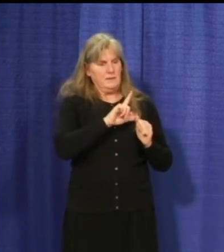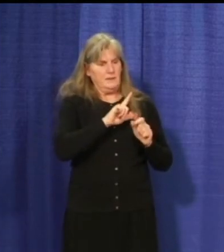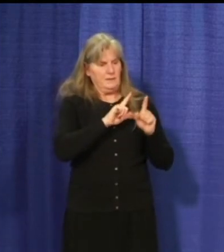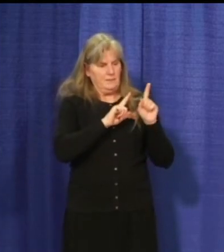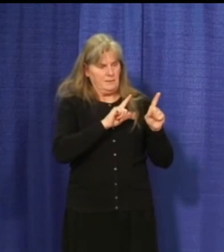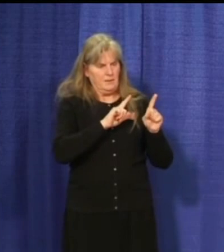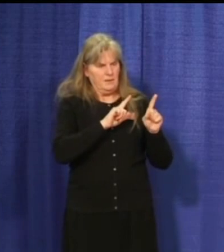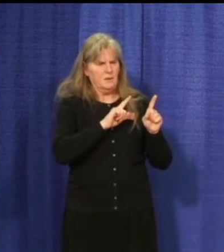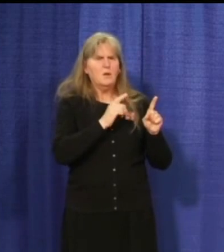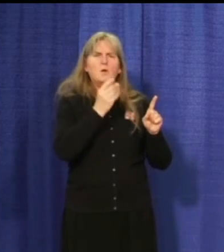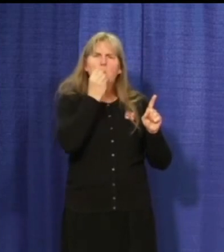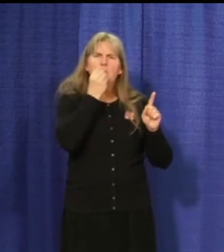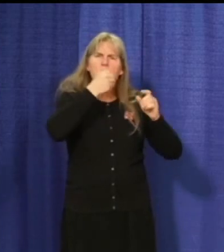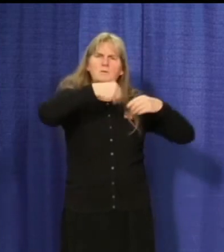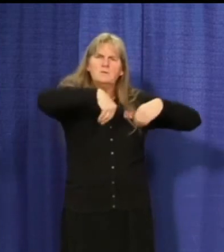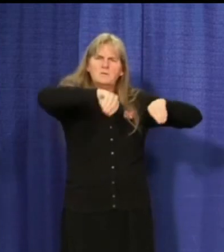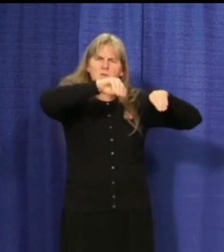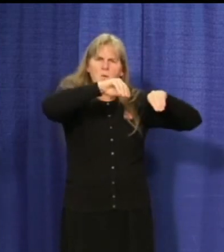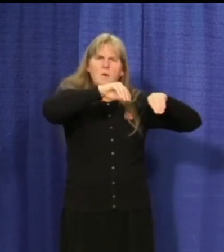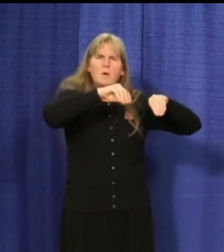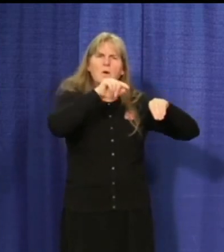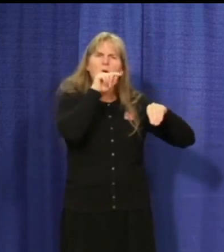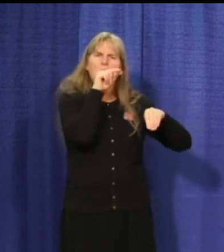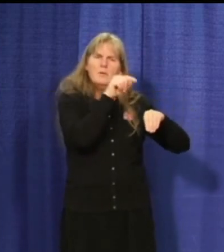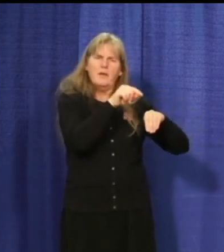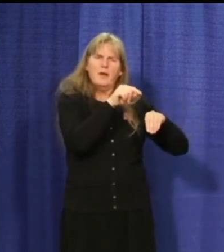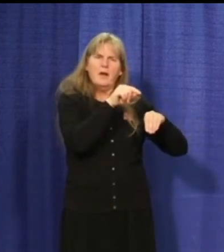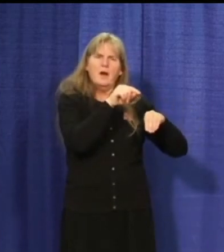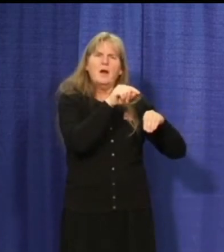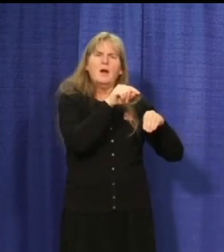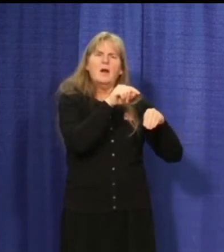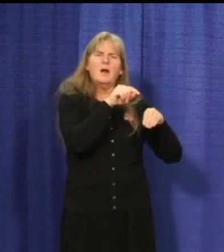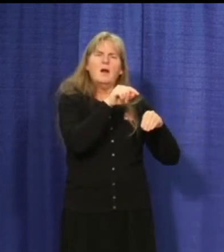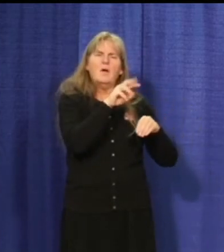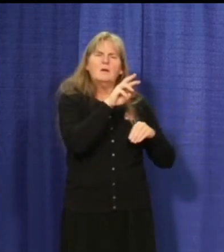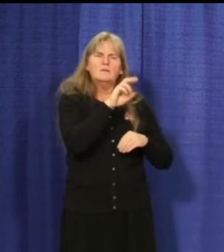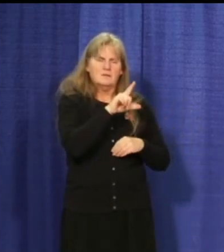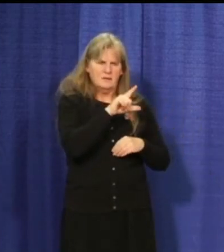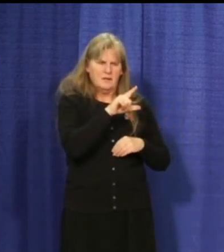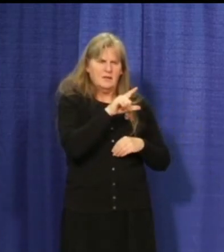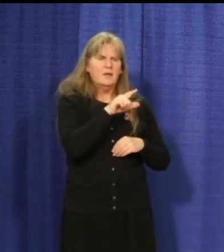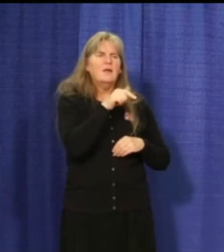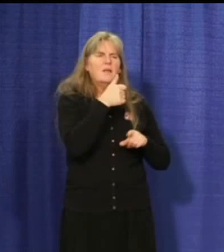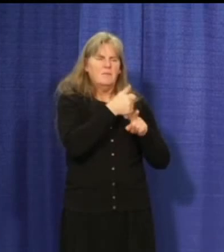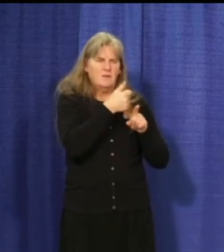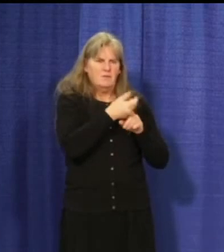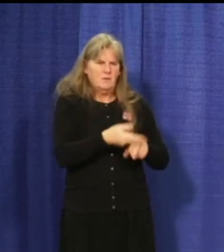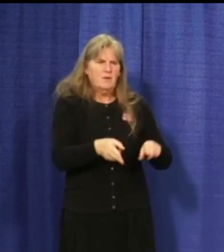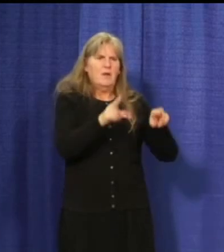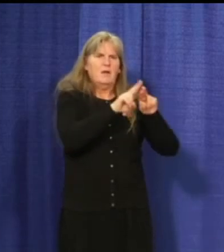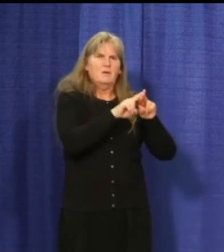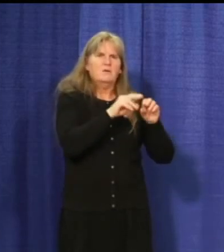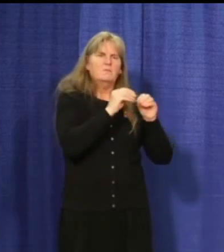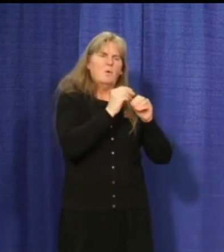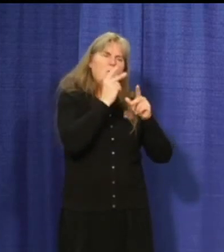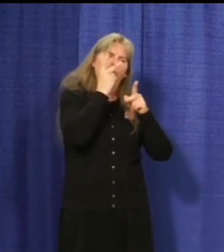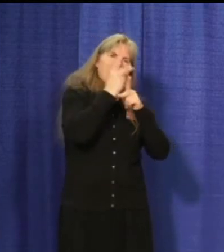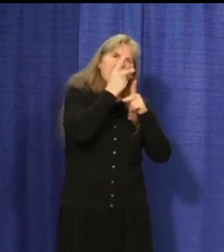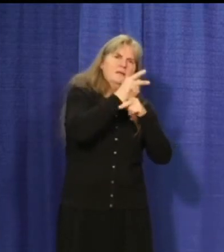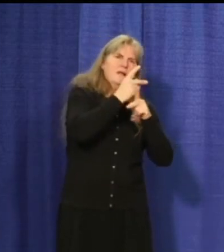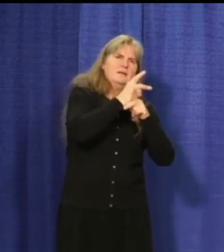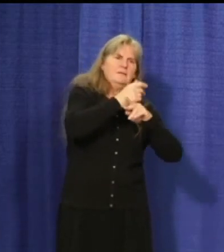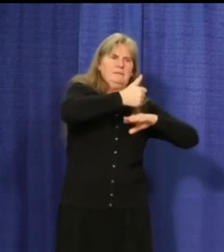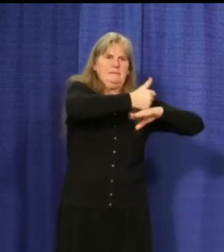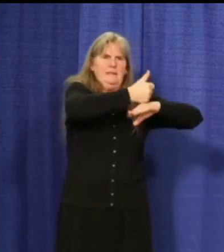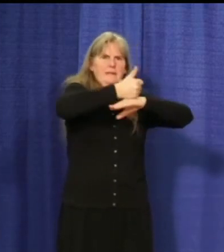the grocery store, which was identified as one of the exposure sites, that they've increased a bit of the preventative measures. A lot of people are wearing masks now.